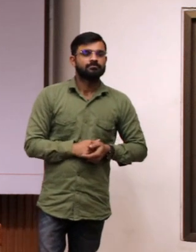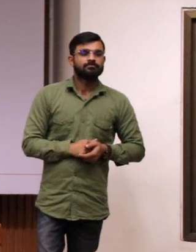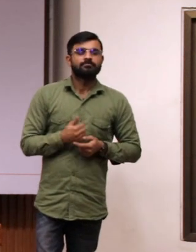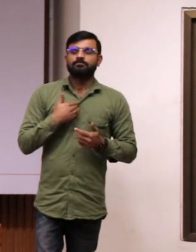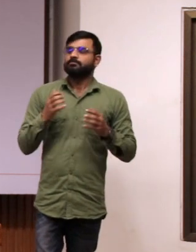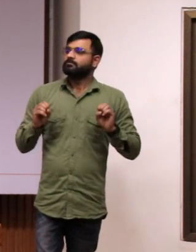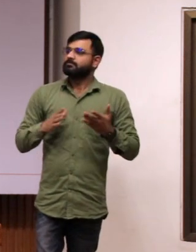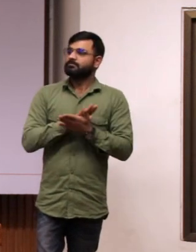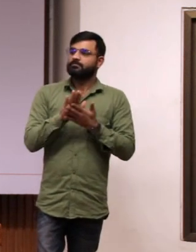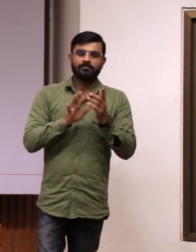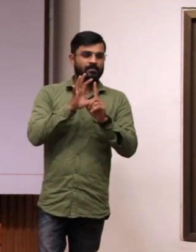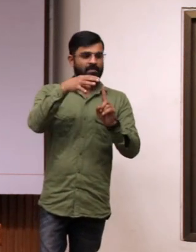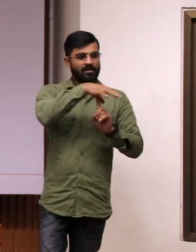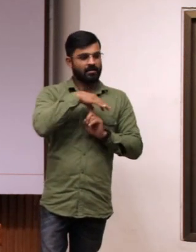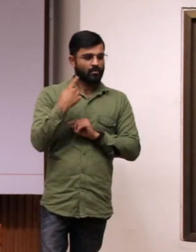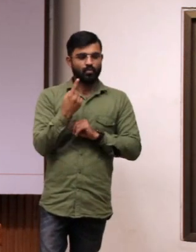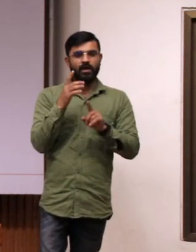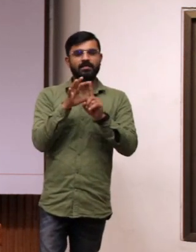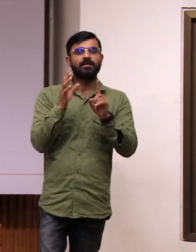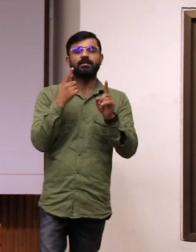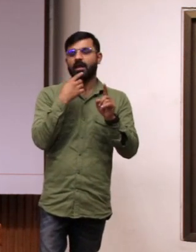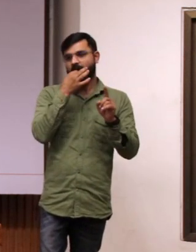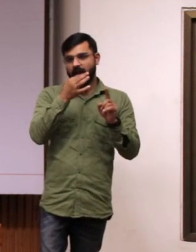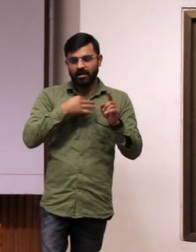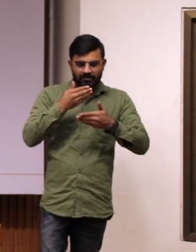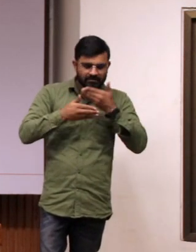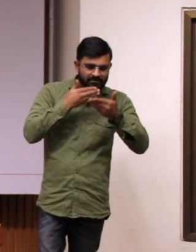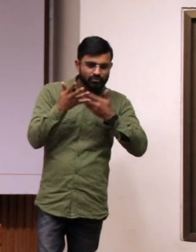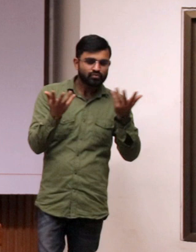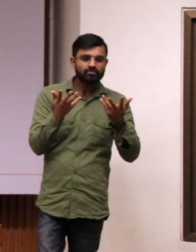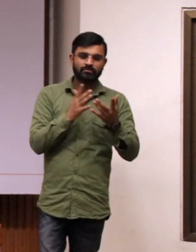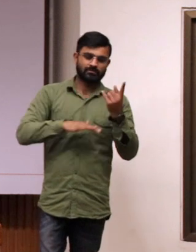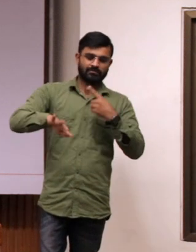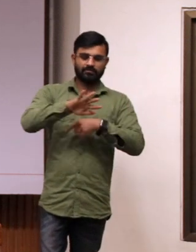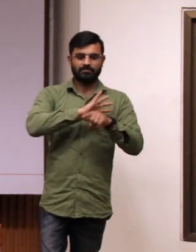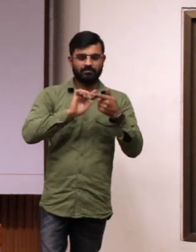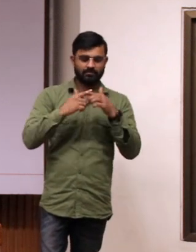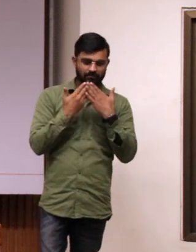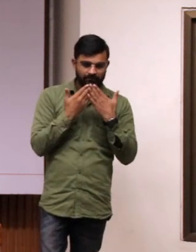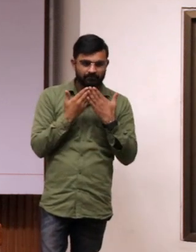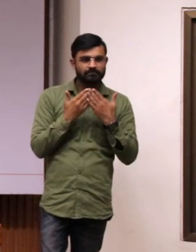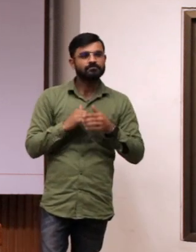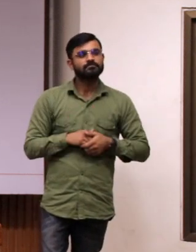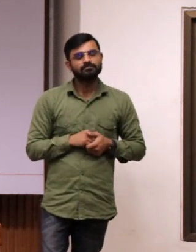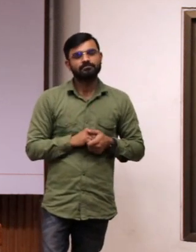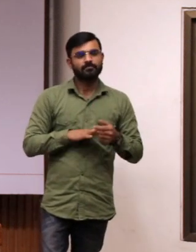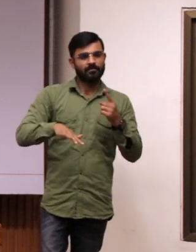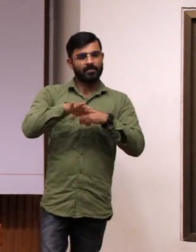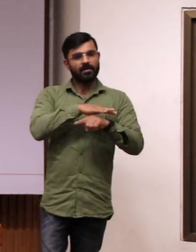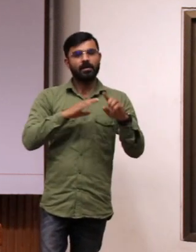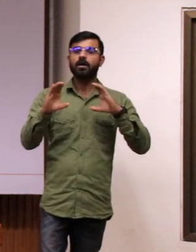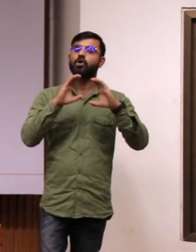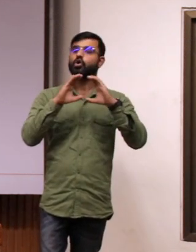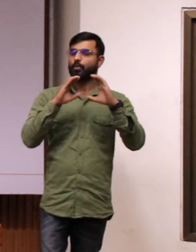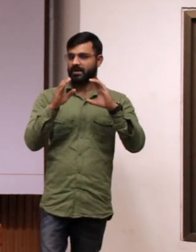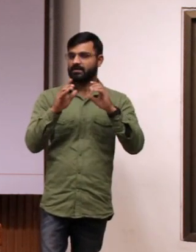won't bring any department. One department of Delhi University asked me to taught what, you know, environmental that was environmental